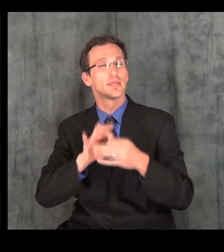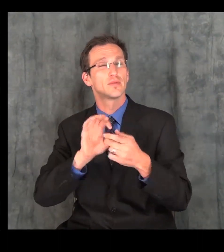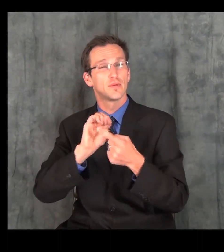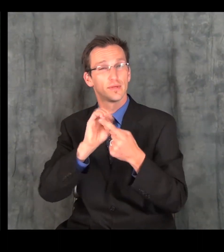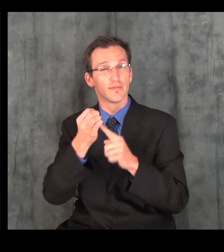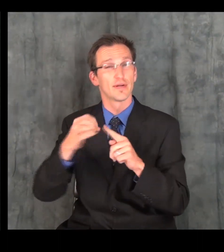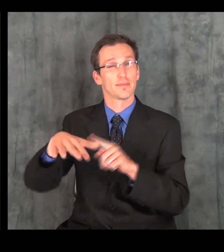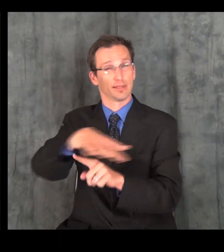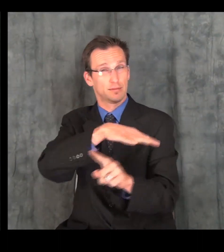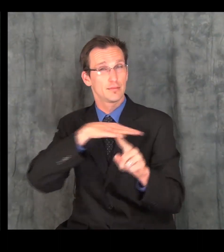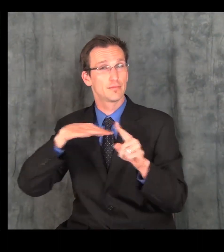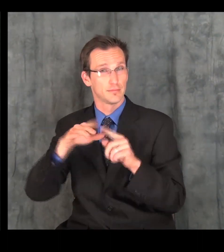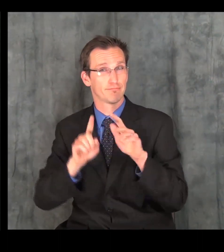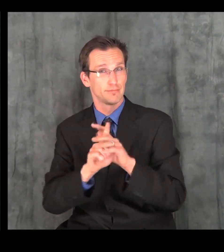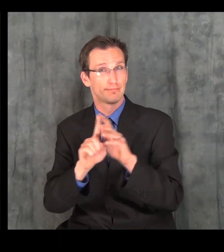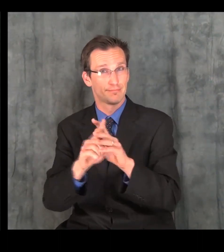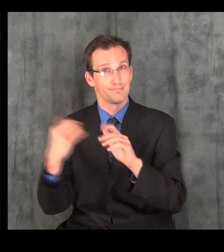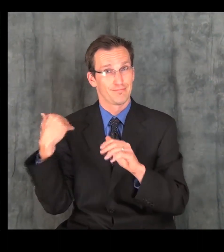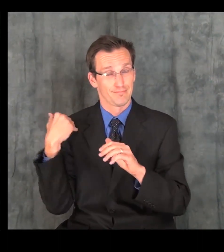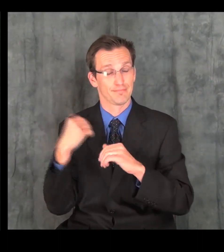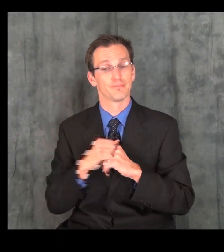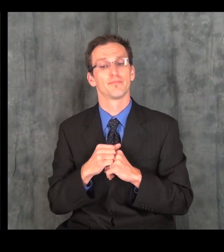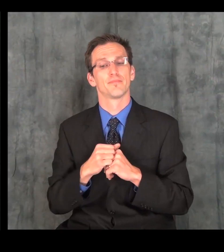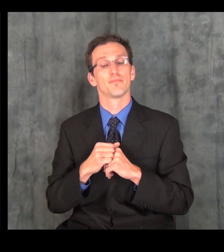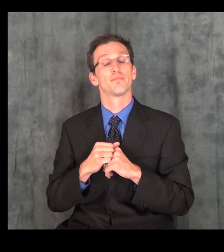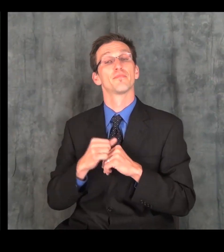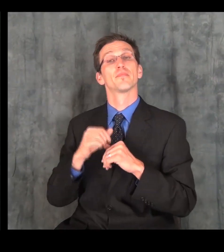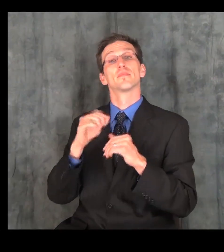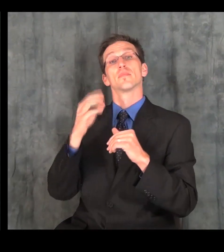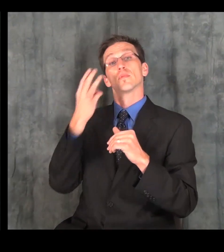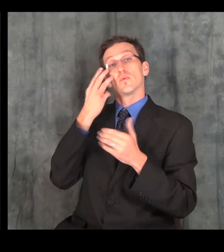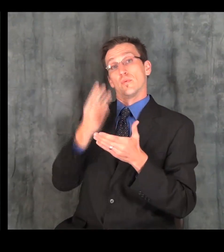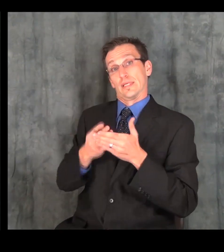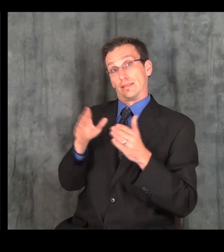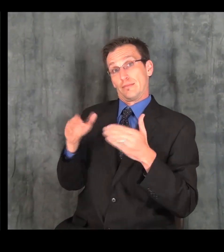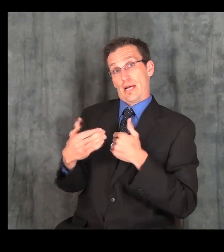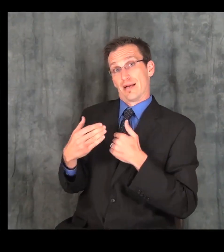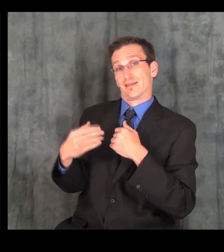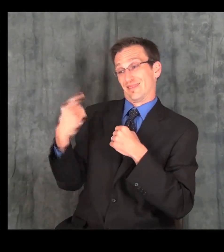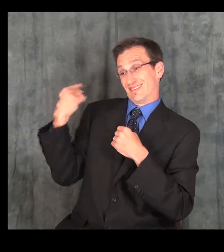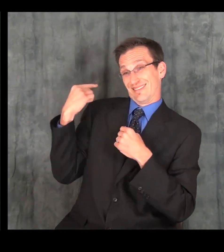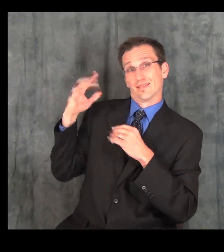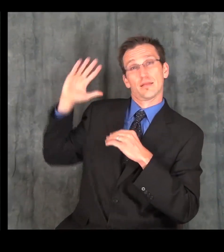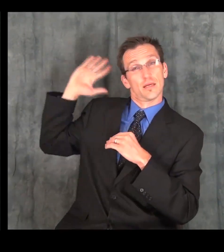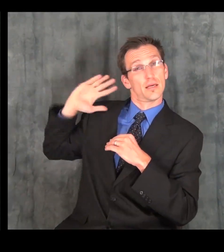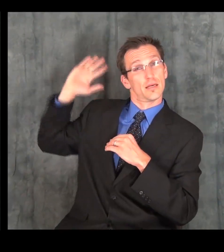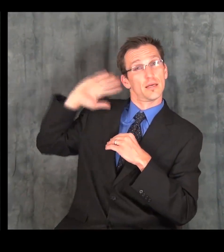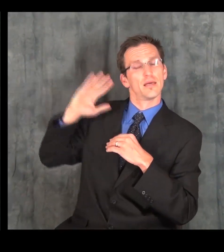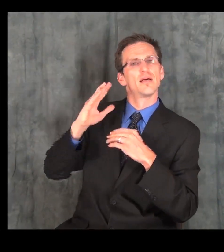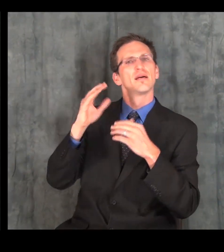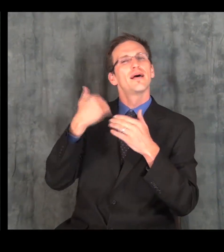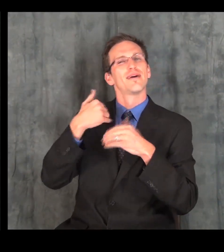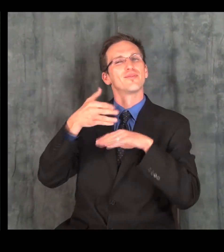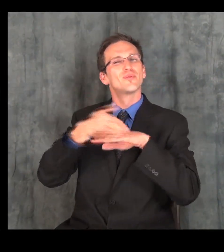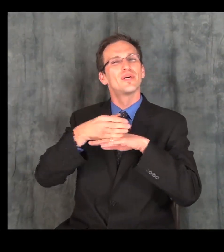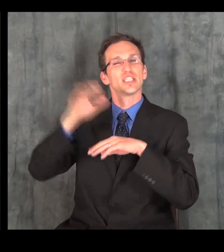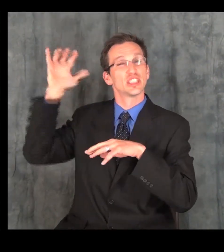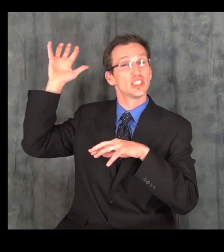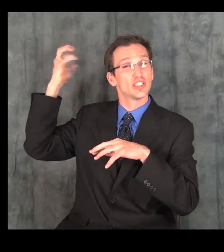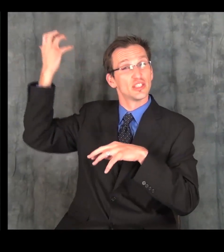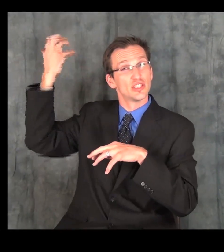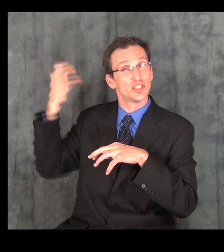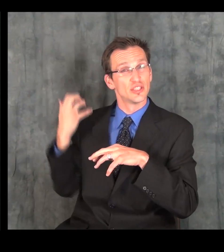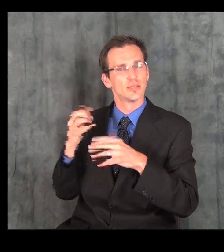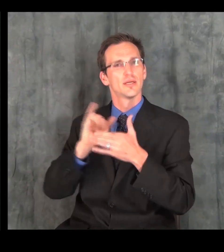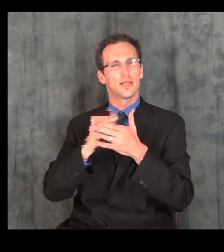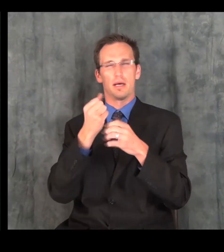I've already mentioned the background behind the witness box with the sort of strobing effect. Often we found that the lighting